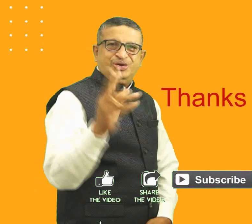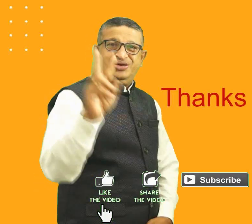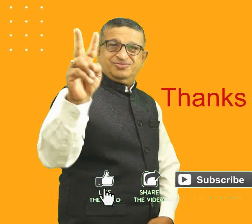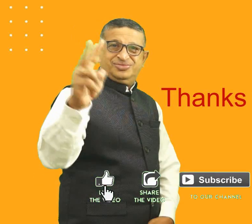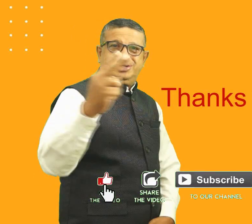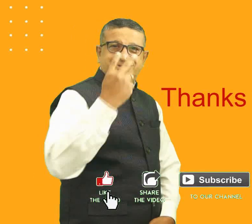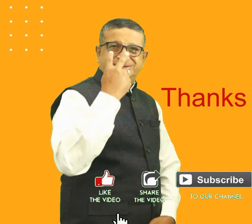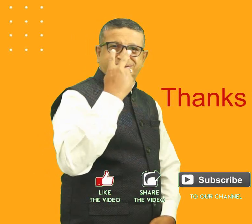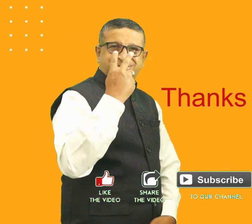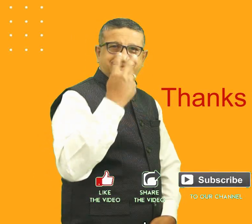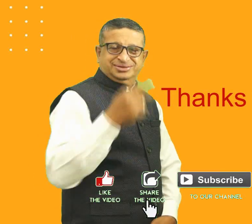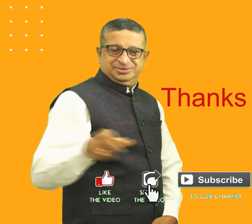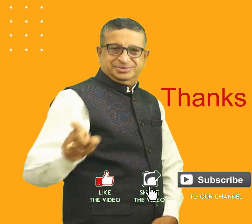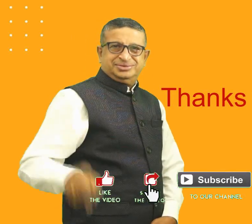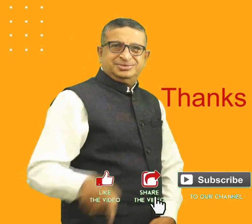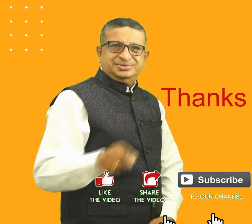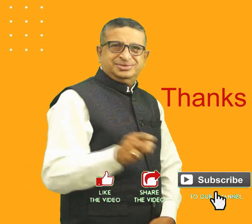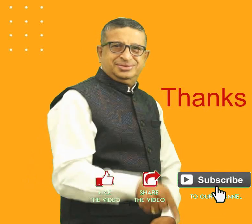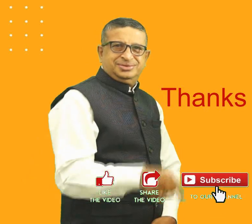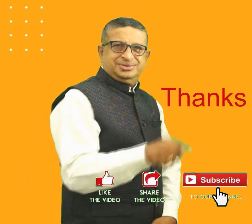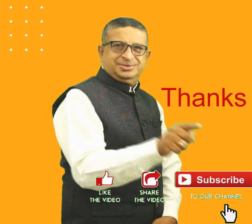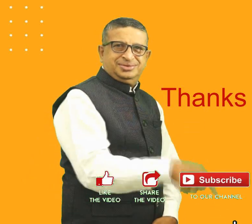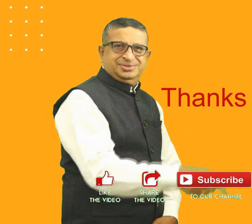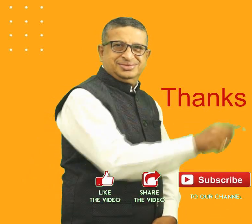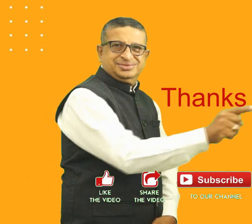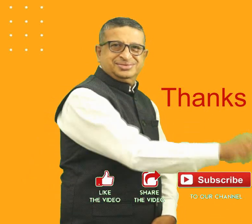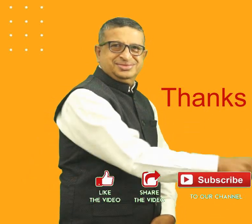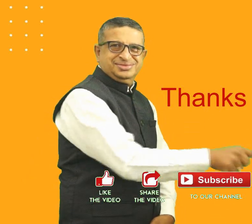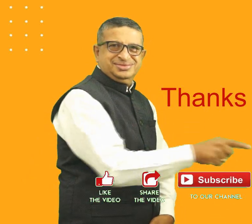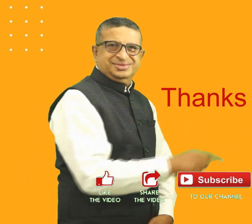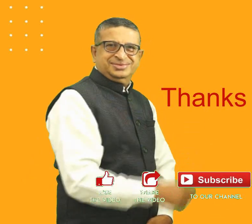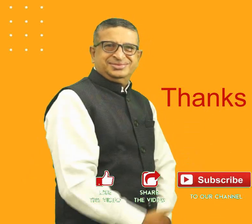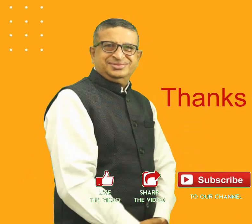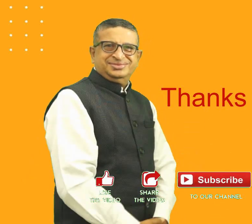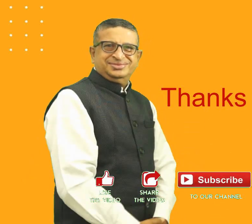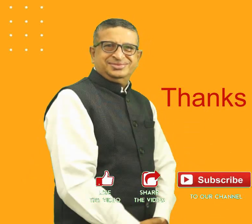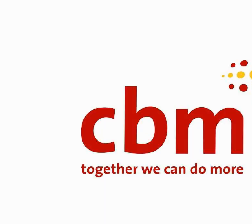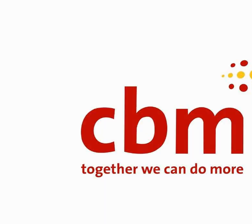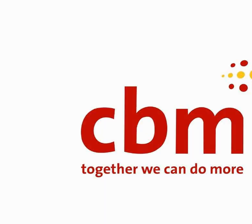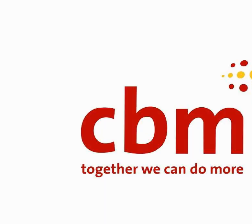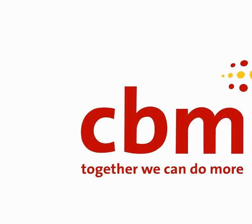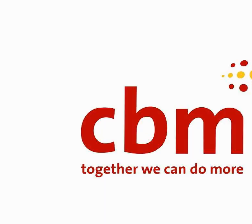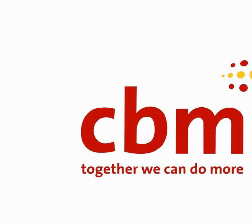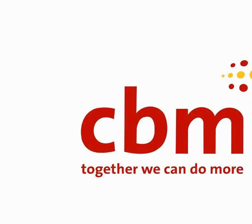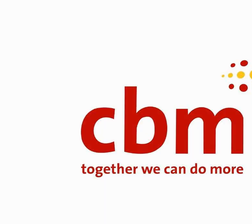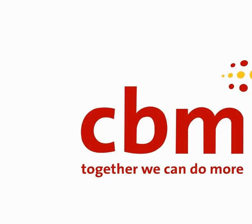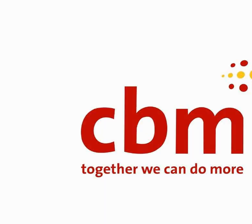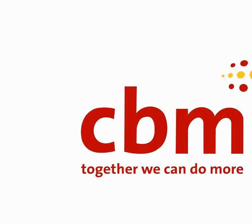Like, share, subscribe, and get notification.